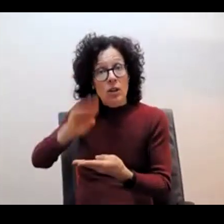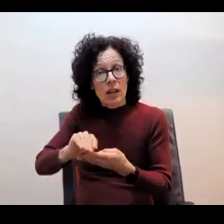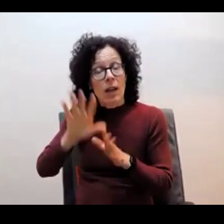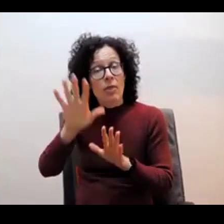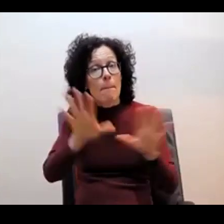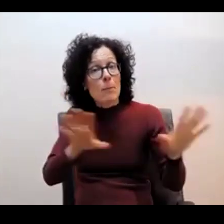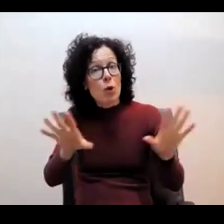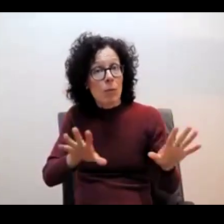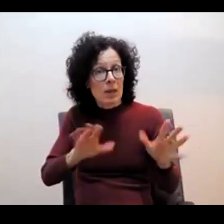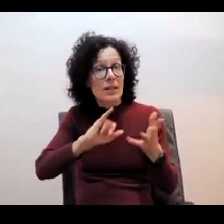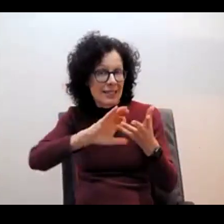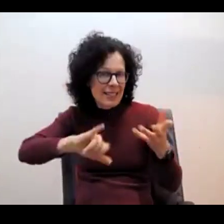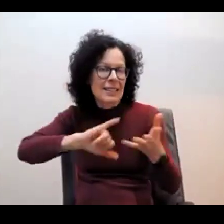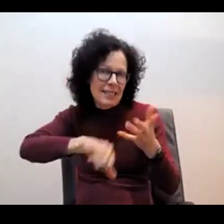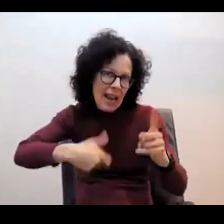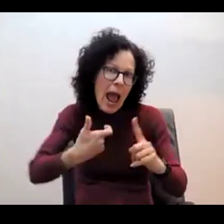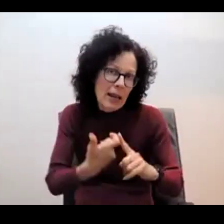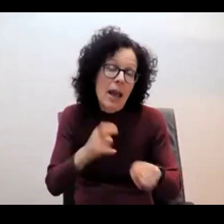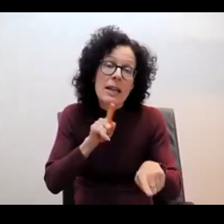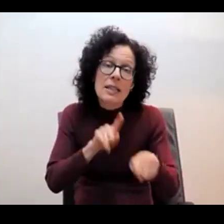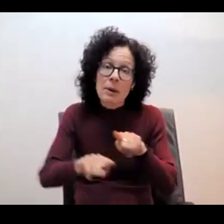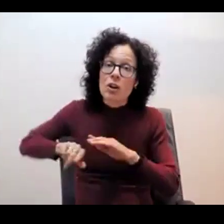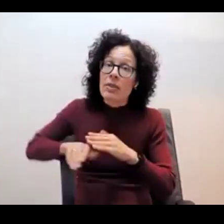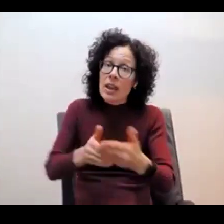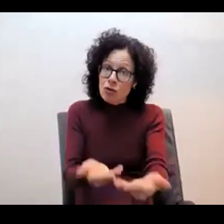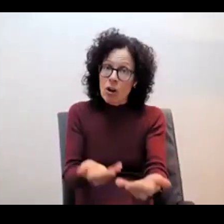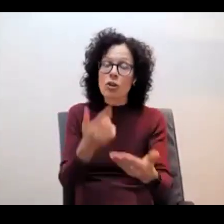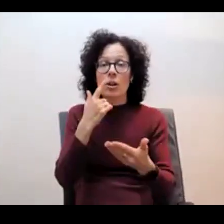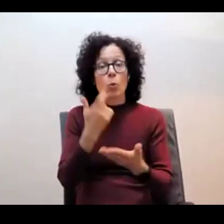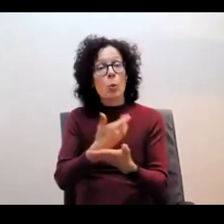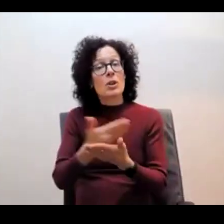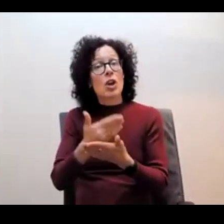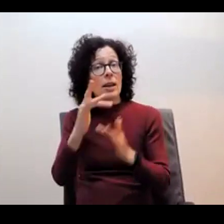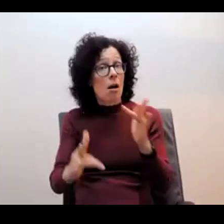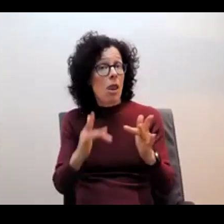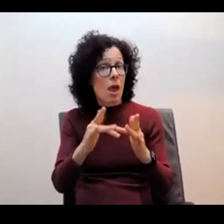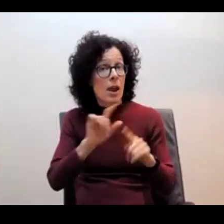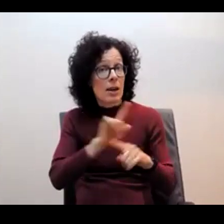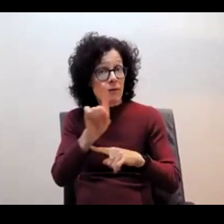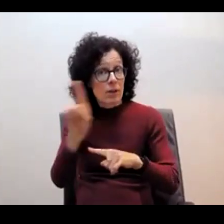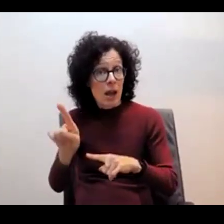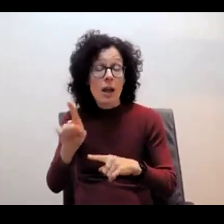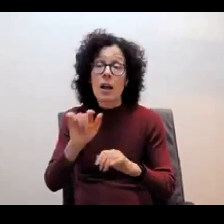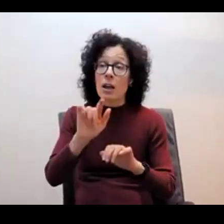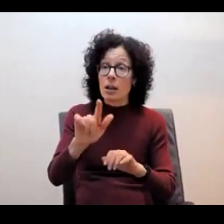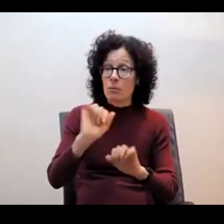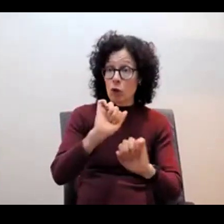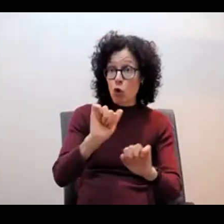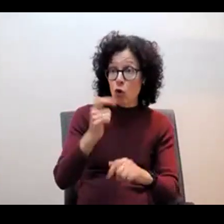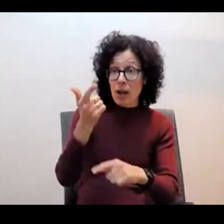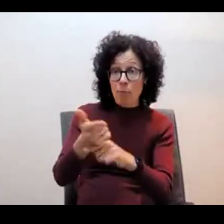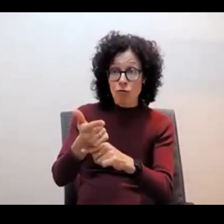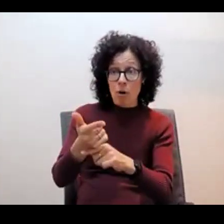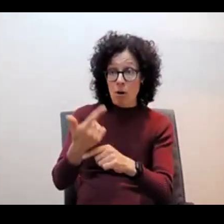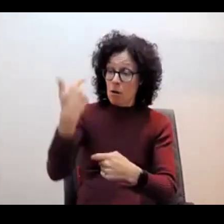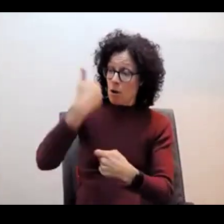snack, especially the introduction, to be shared online afterwards. Feel free to have your camera on or off